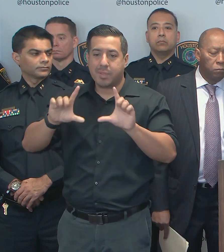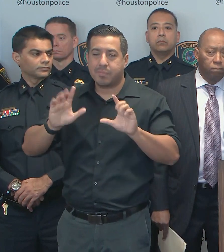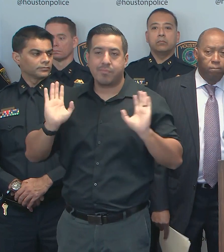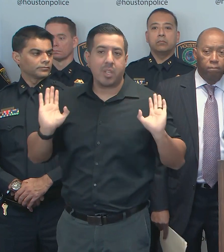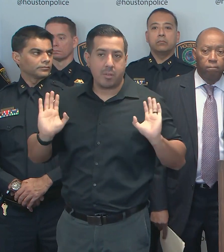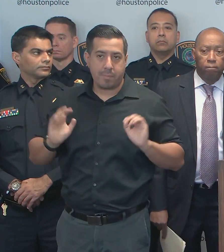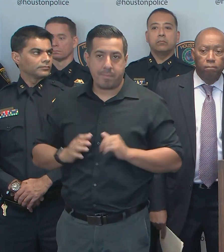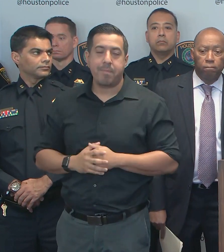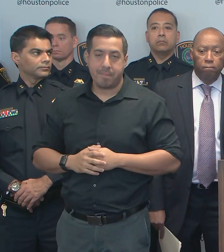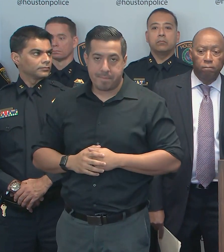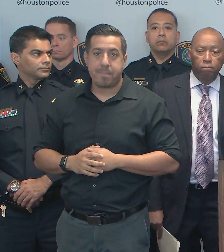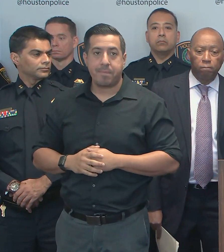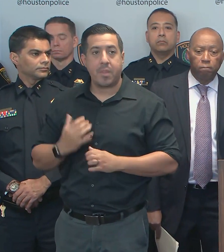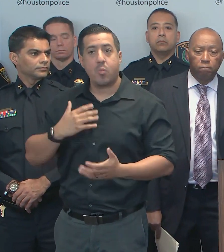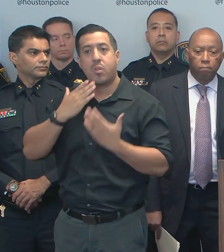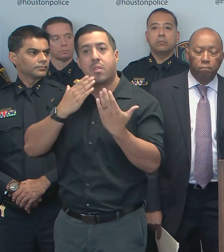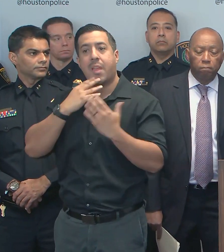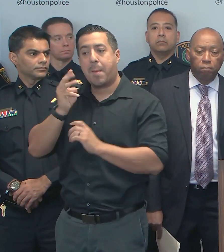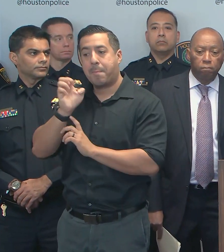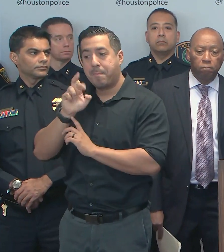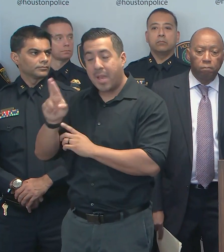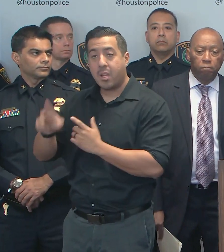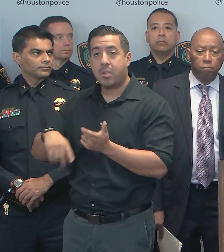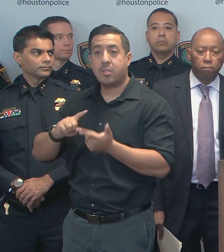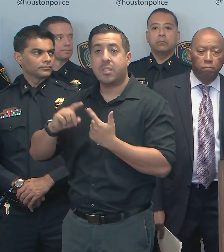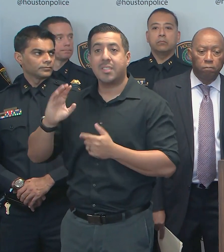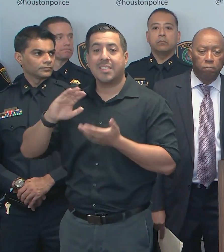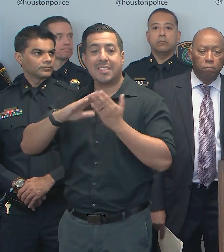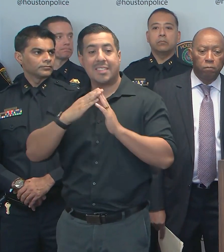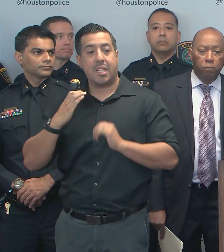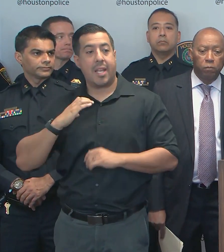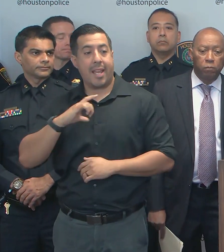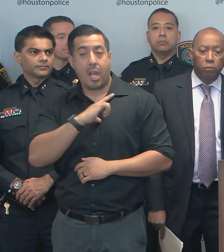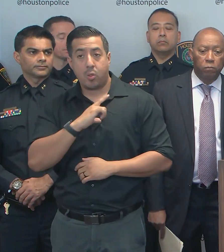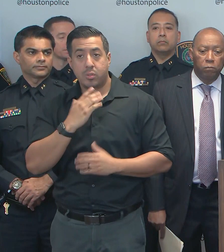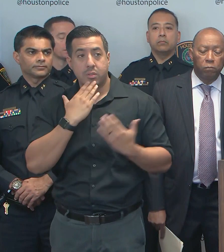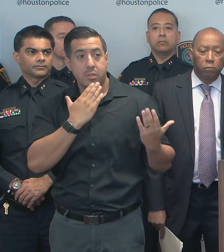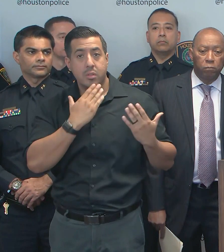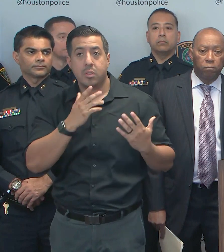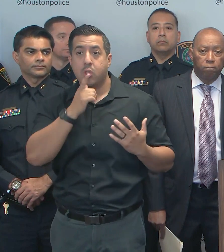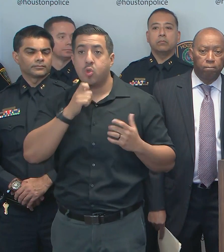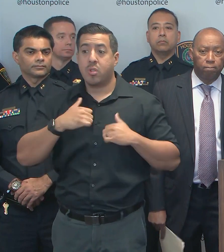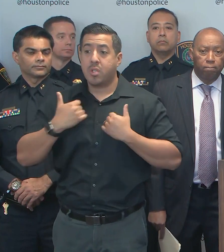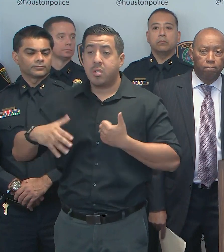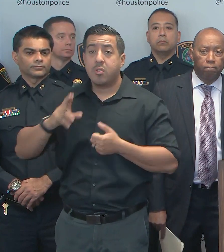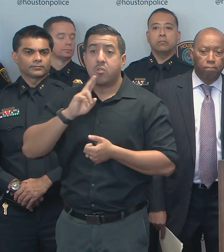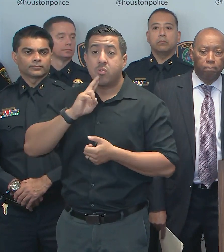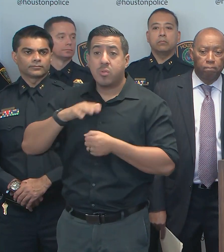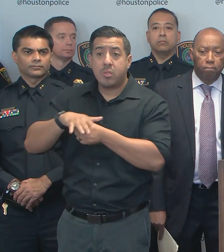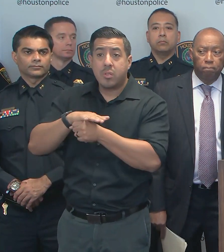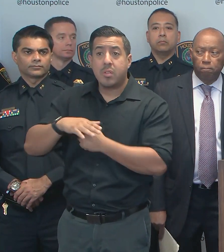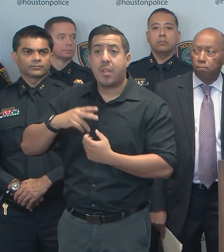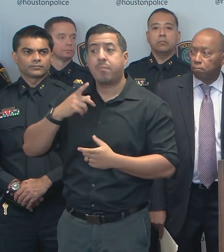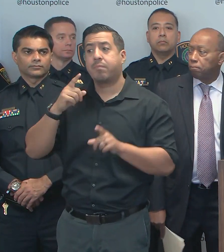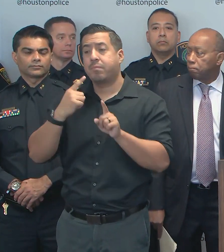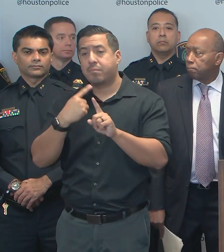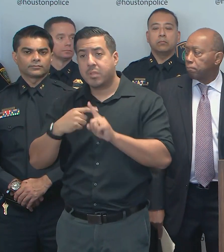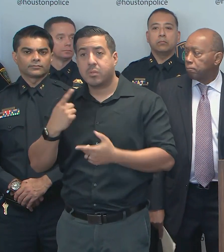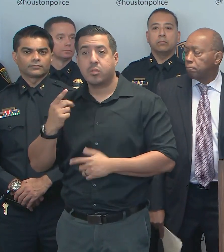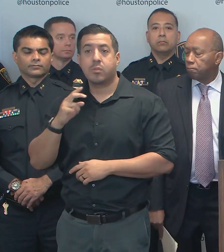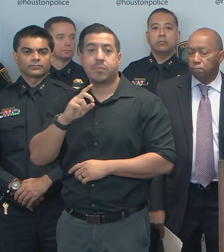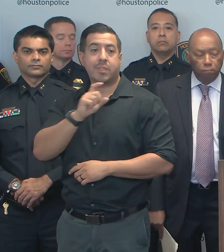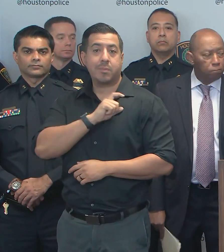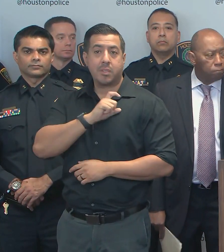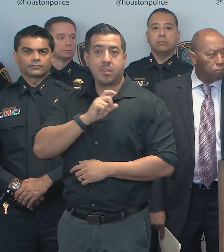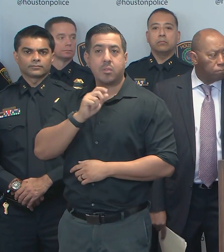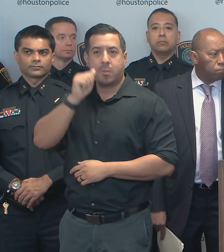thank everybody again, Mayor, City Council, our great citizens, again, our men and women on the front line, our support